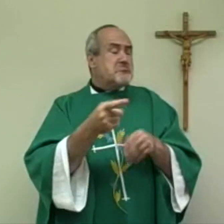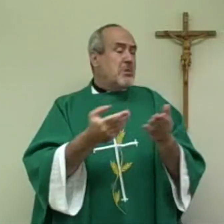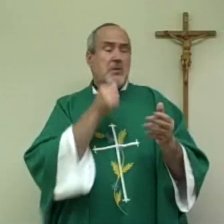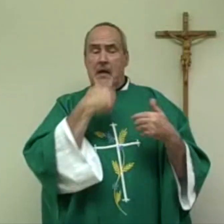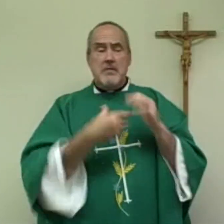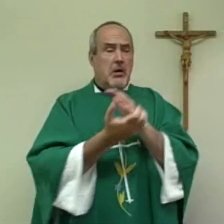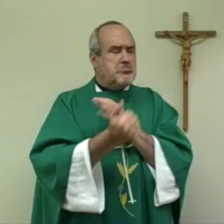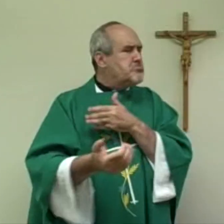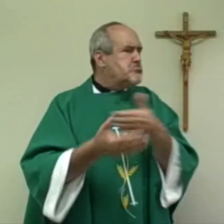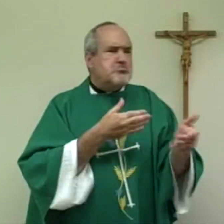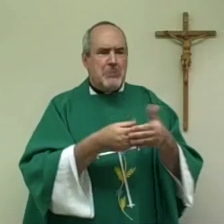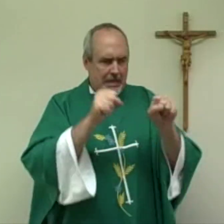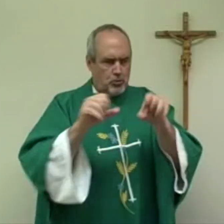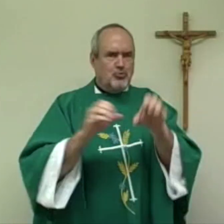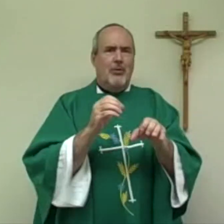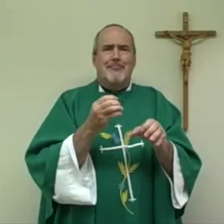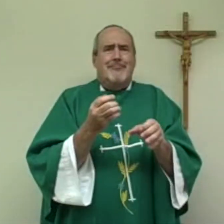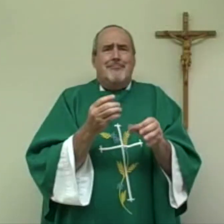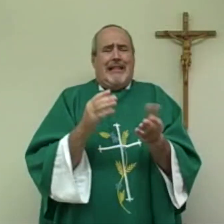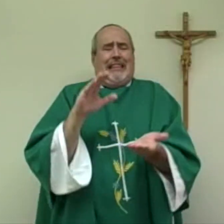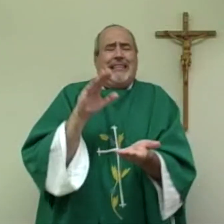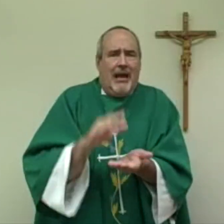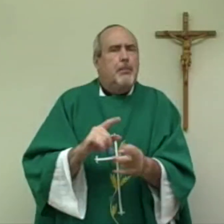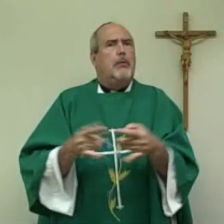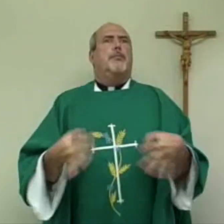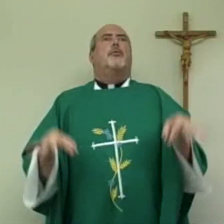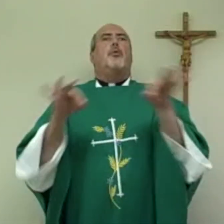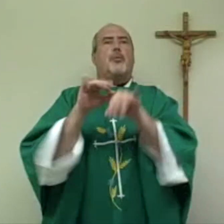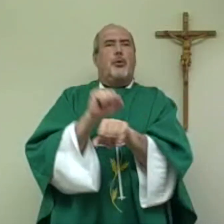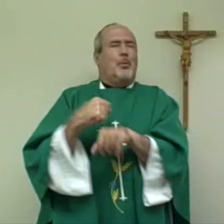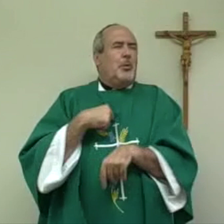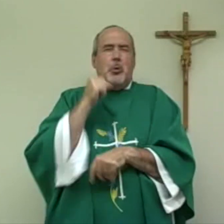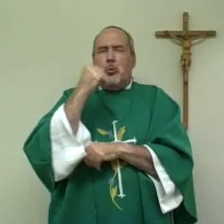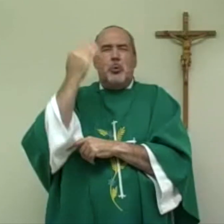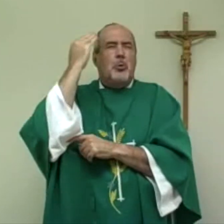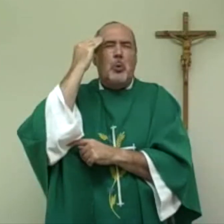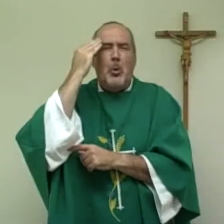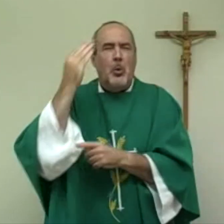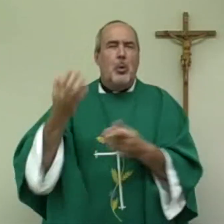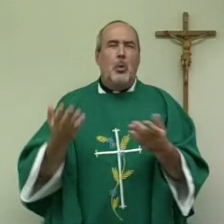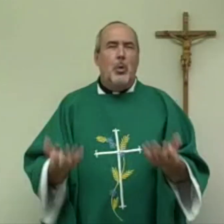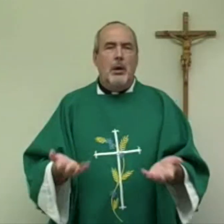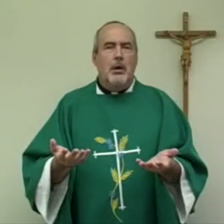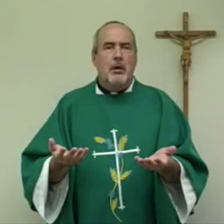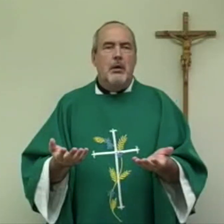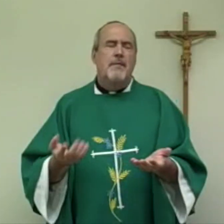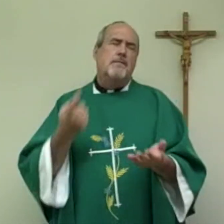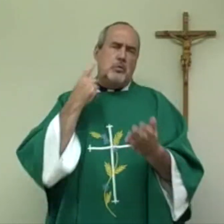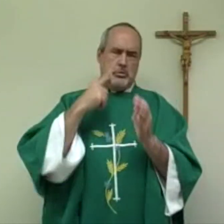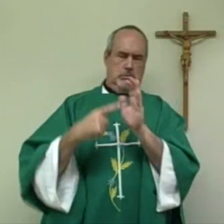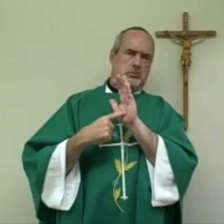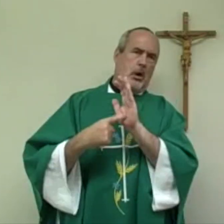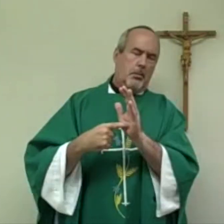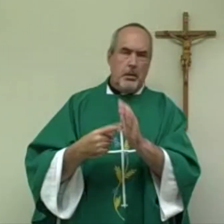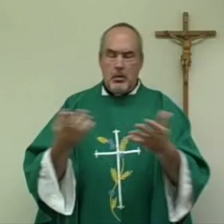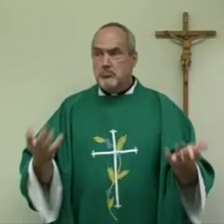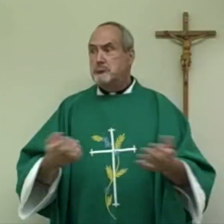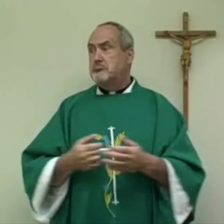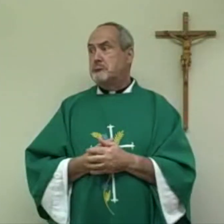sees people with different skill sets and has them do important work according to their skill sets, but equally